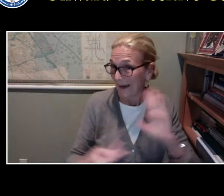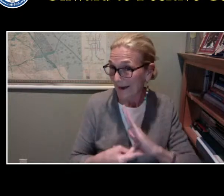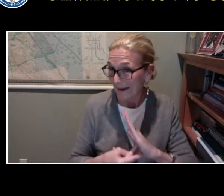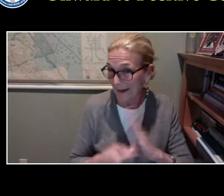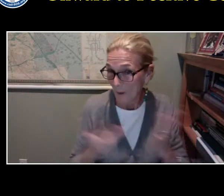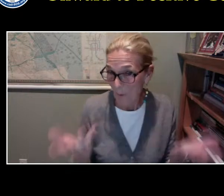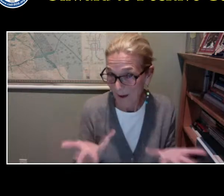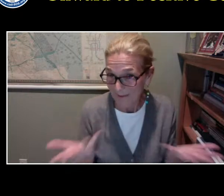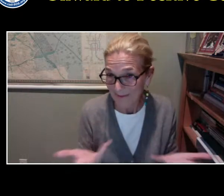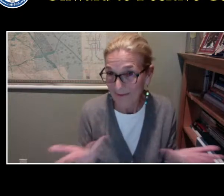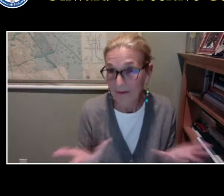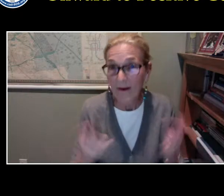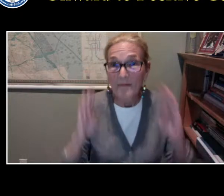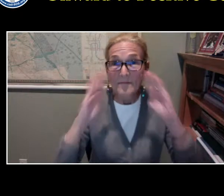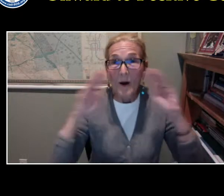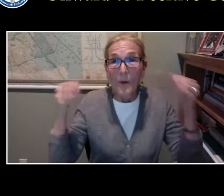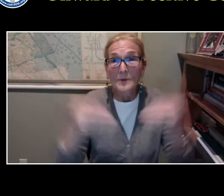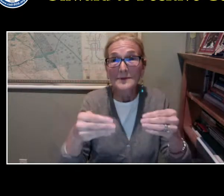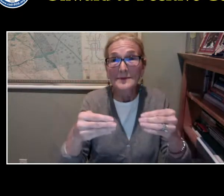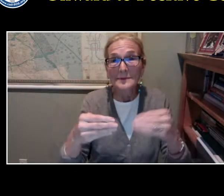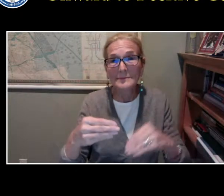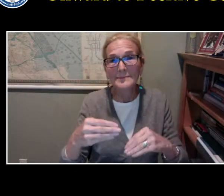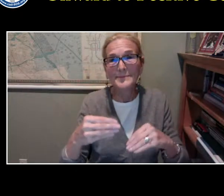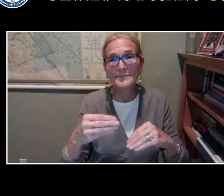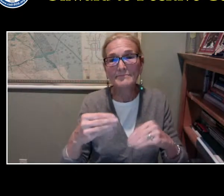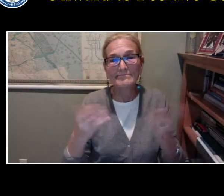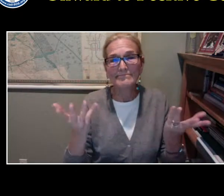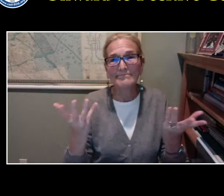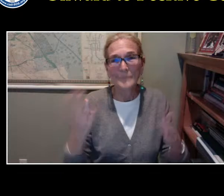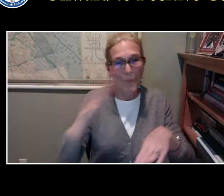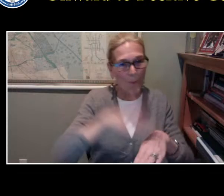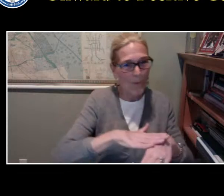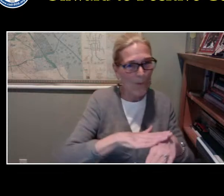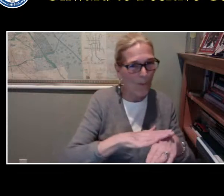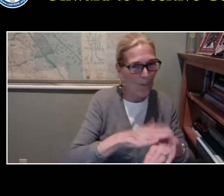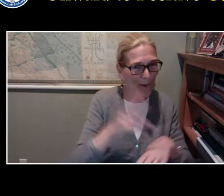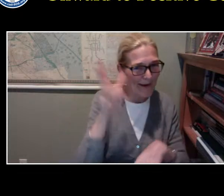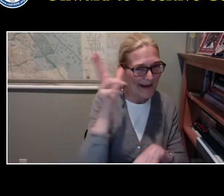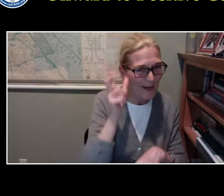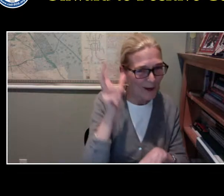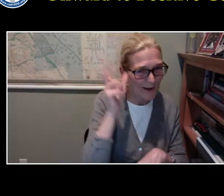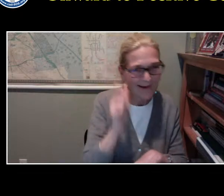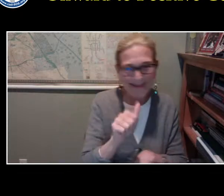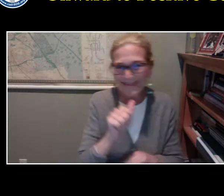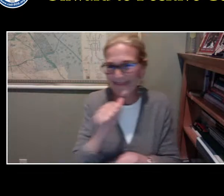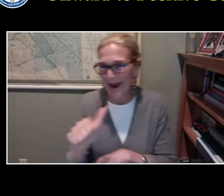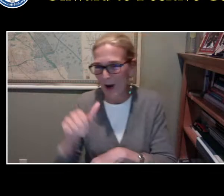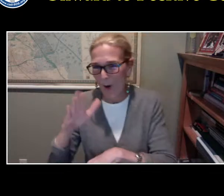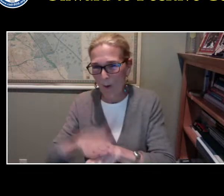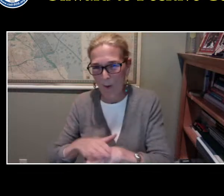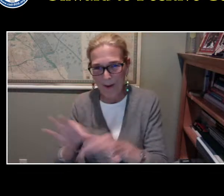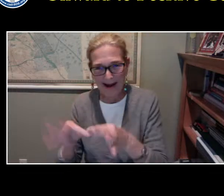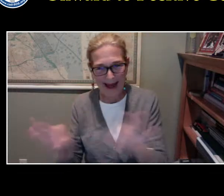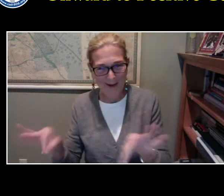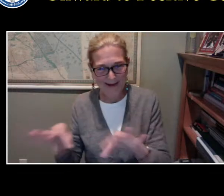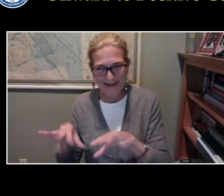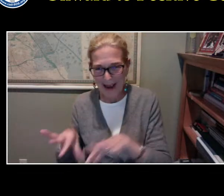to language, which only shows up 5 times. So clearly one can ascertain